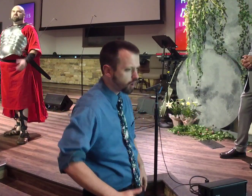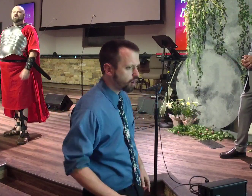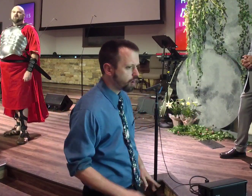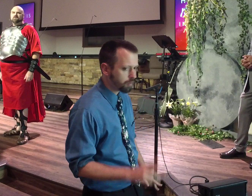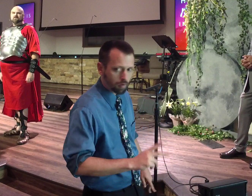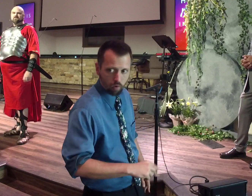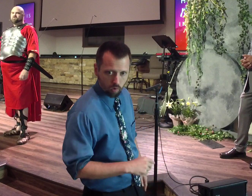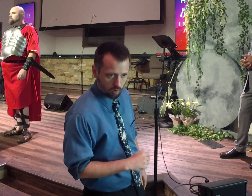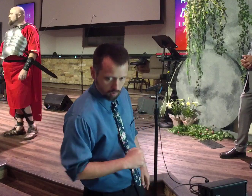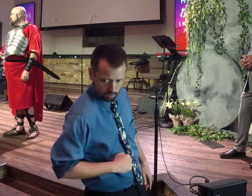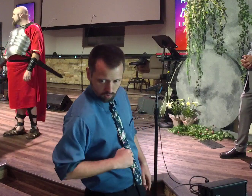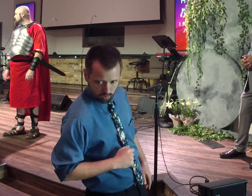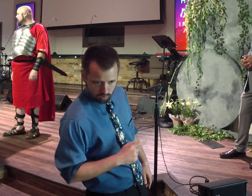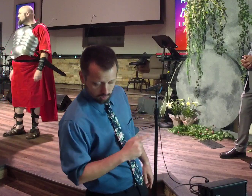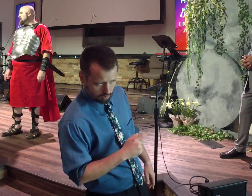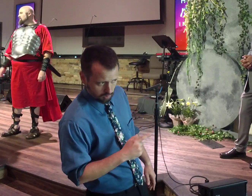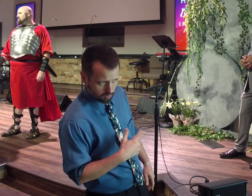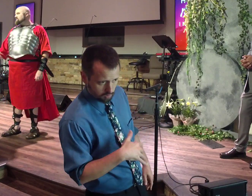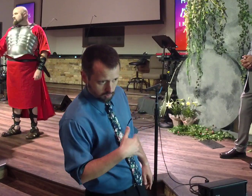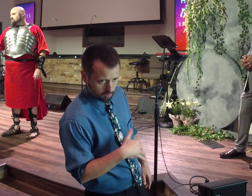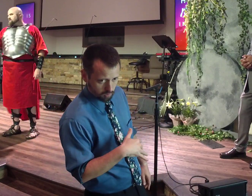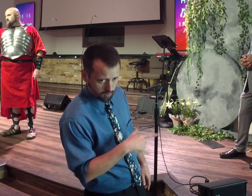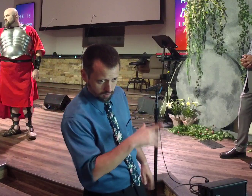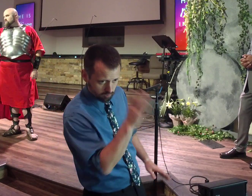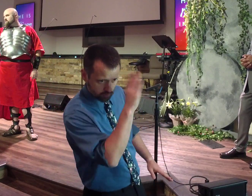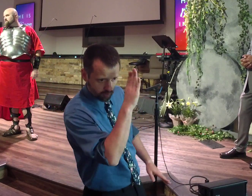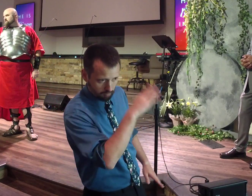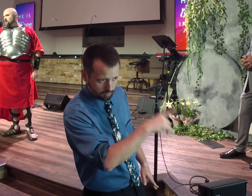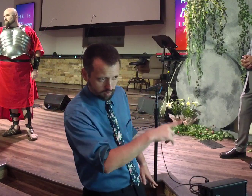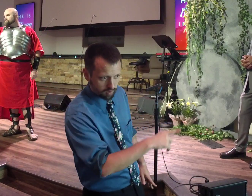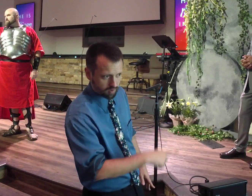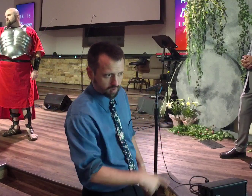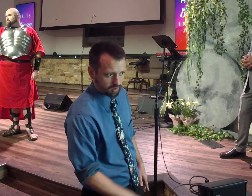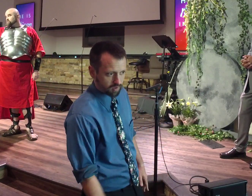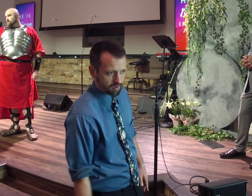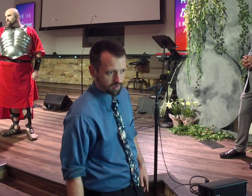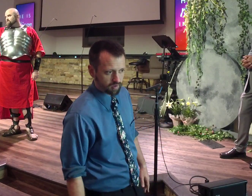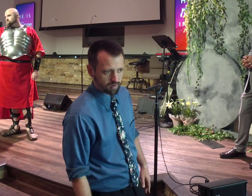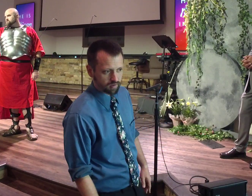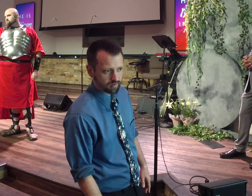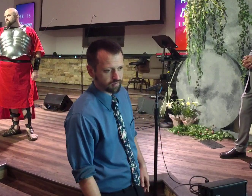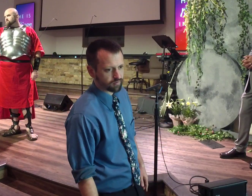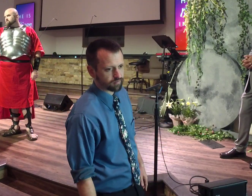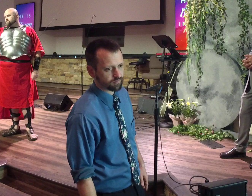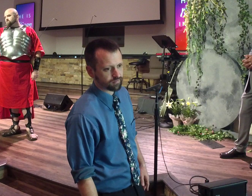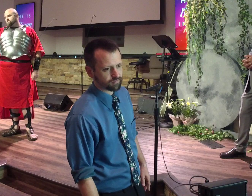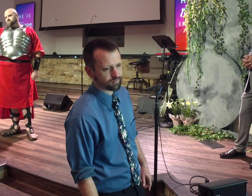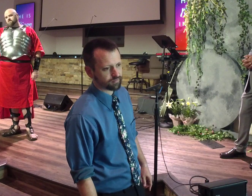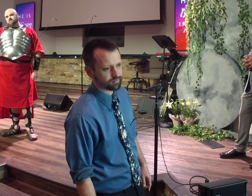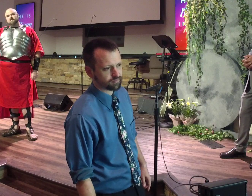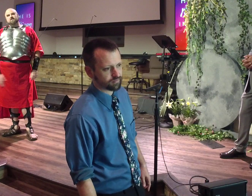would whisper. Some would even say out loud, "Here comes trouble."